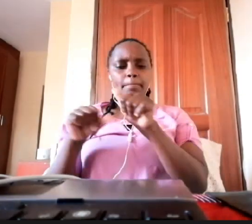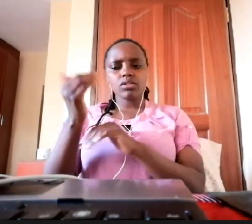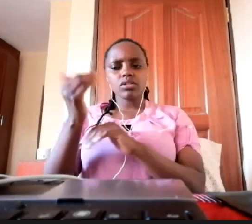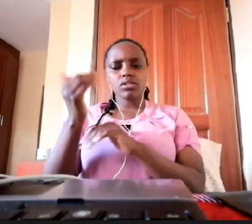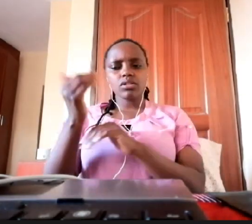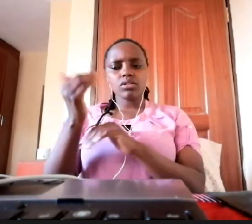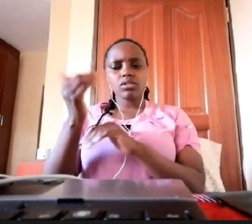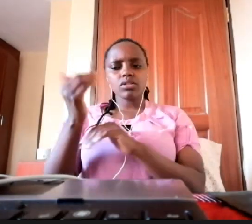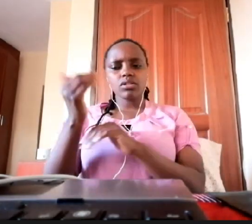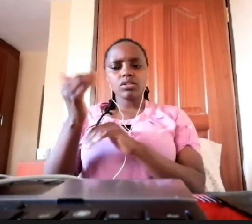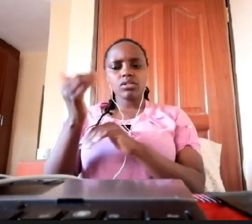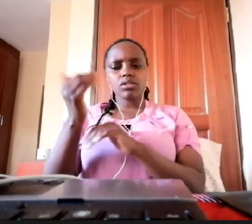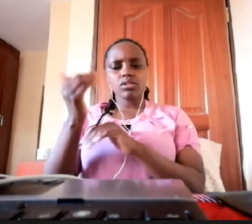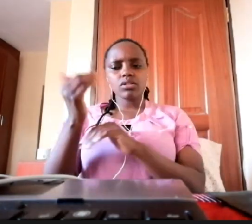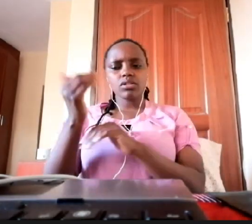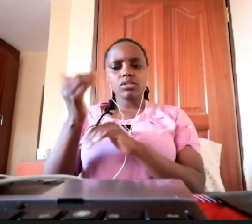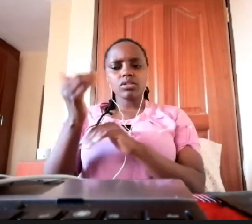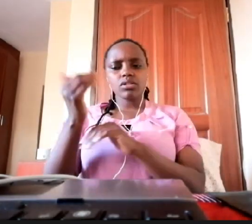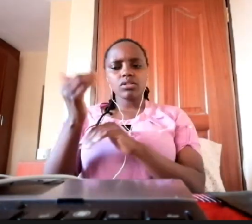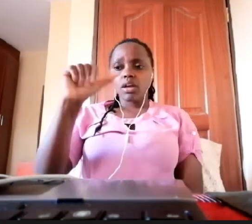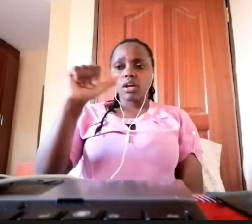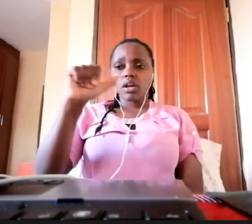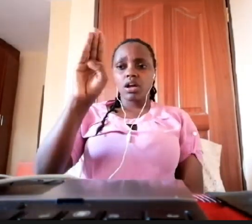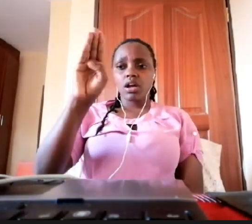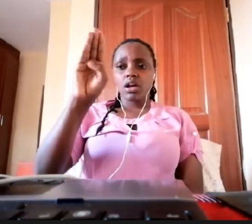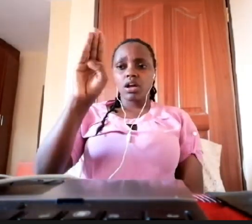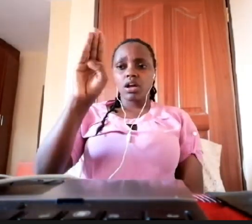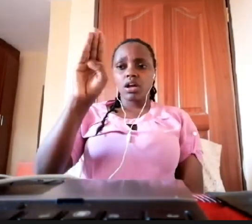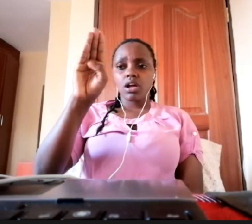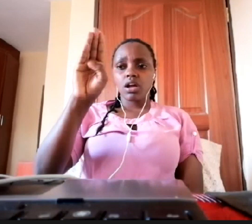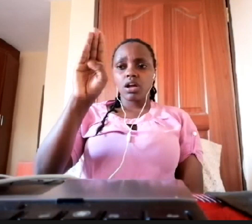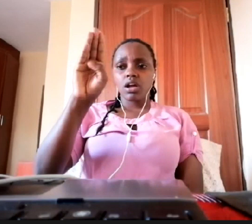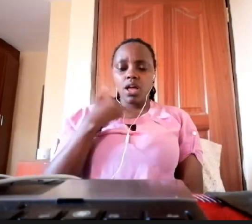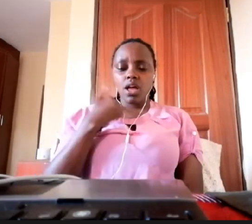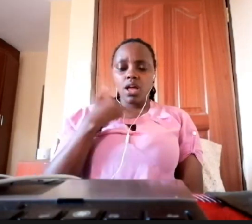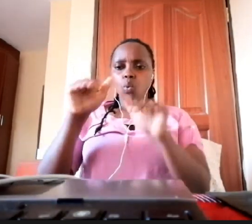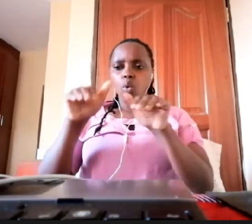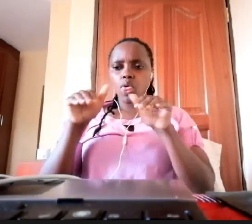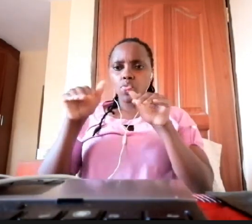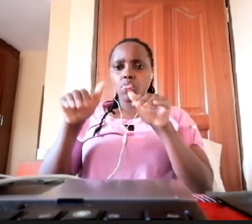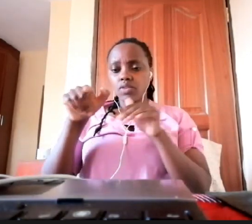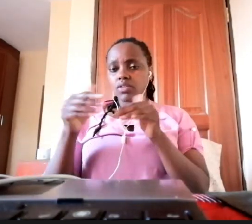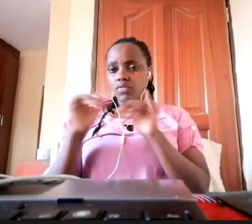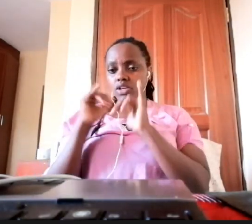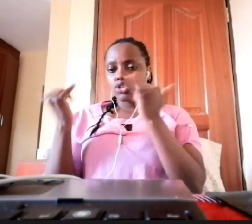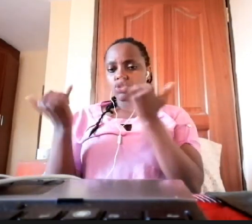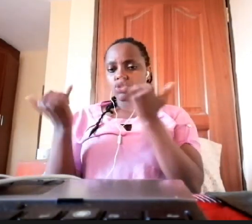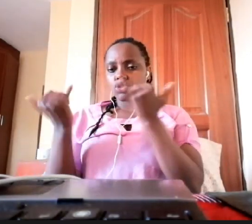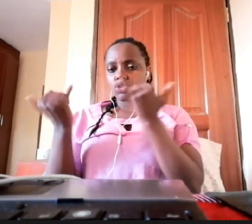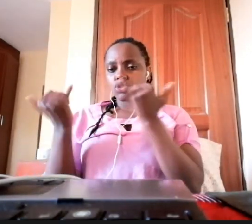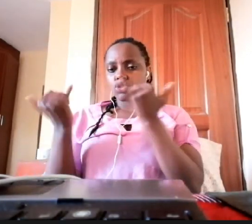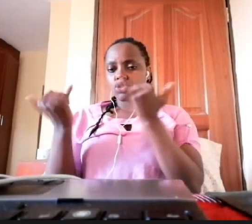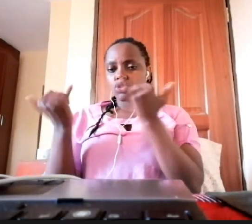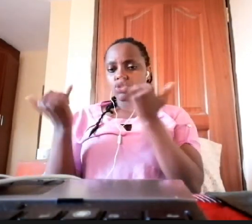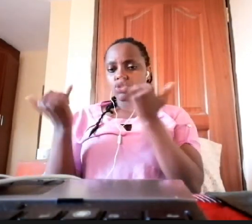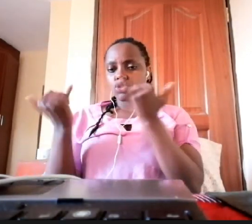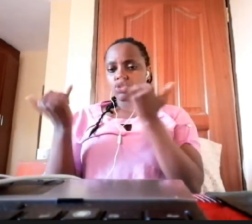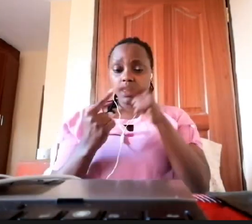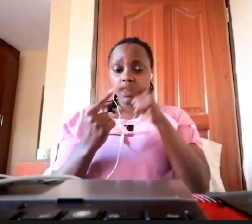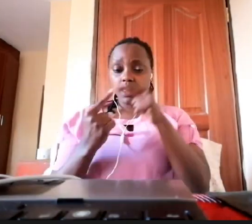Rights Code in the Republic of Gabon. We had waited for this institutional law for about 5